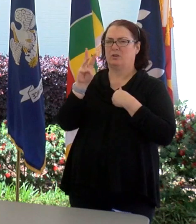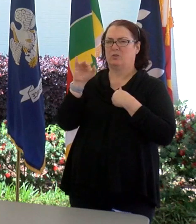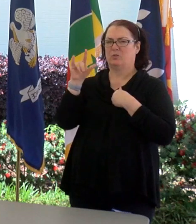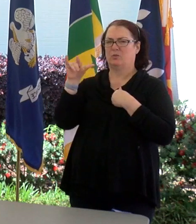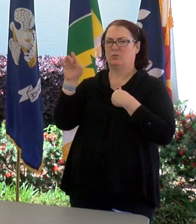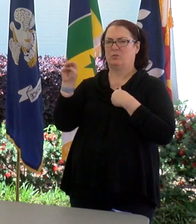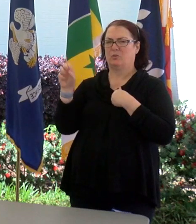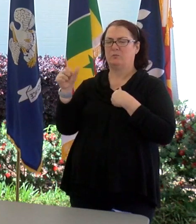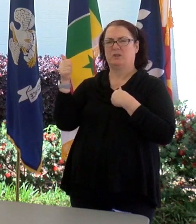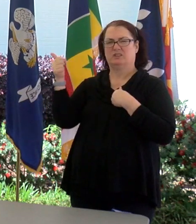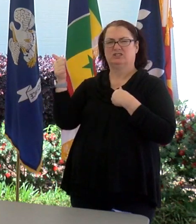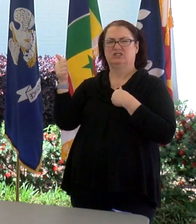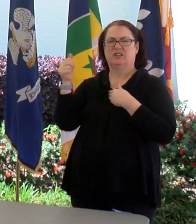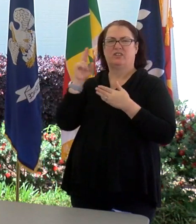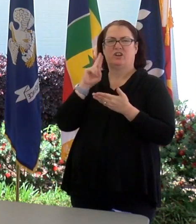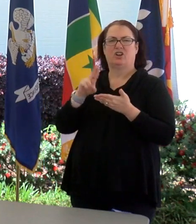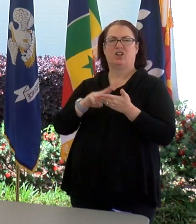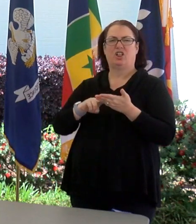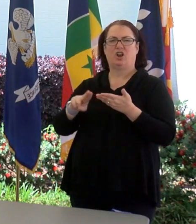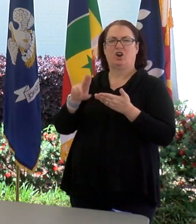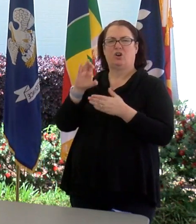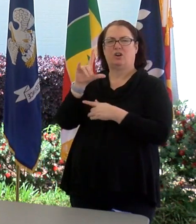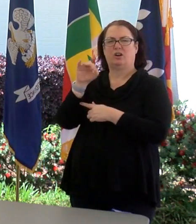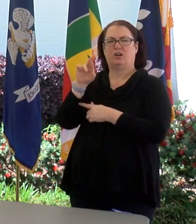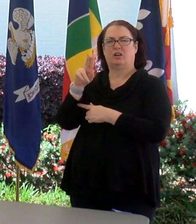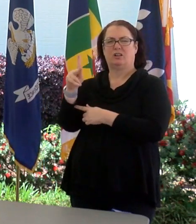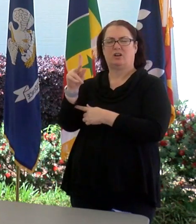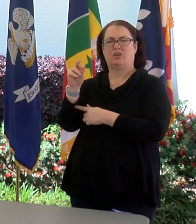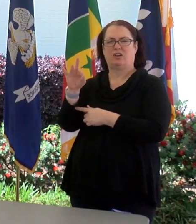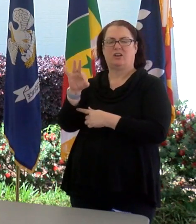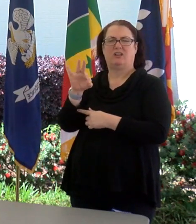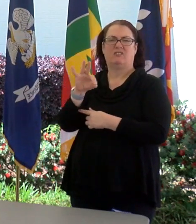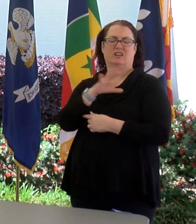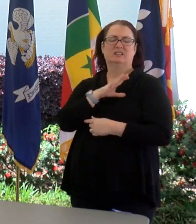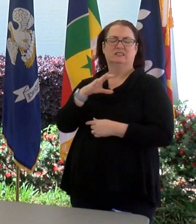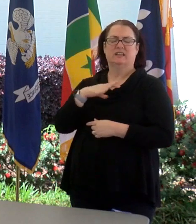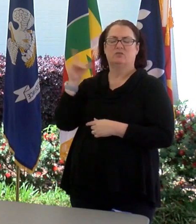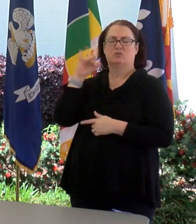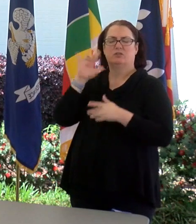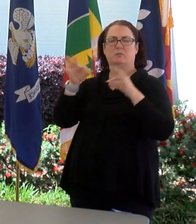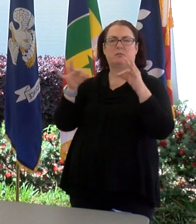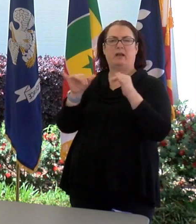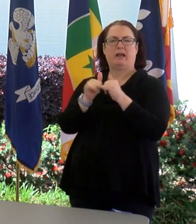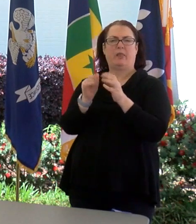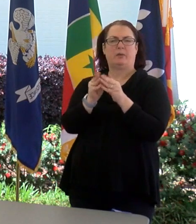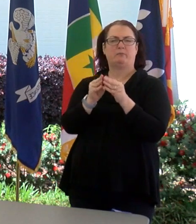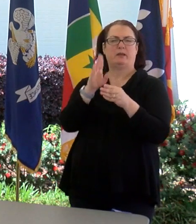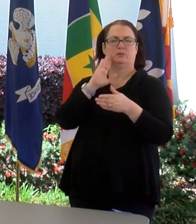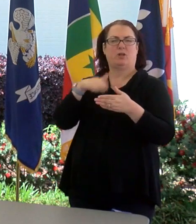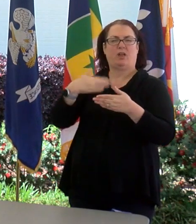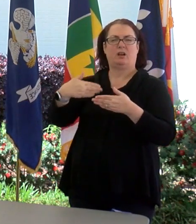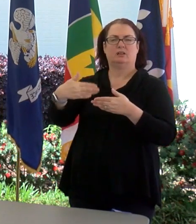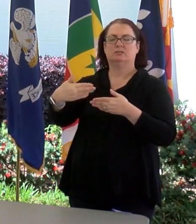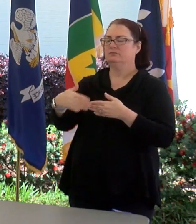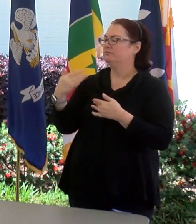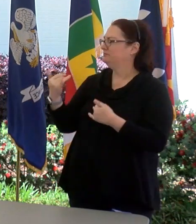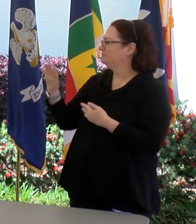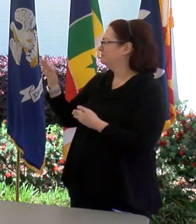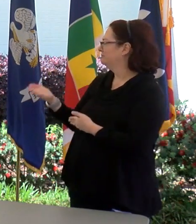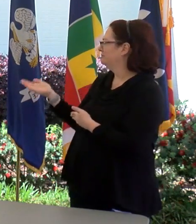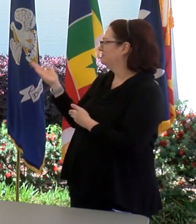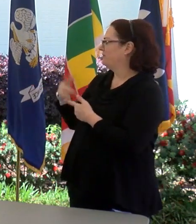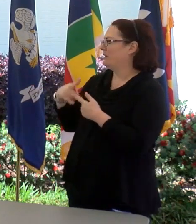Council is with us today. She's going to explain how some of the meetings will go a little bit later. So with that, I'll give you Mayor President Josh